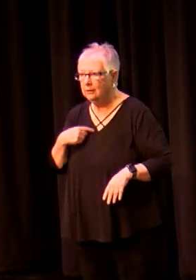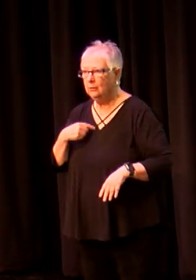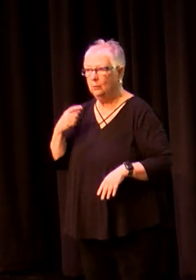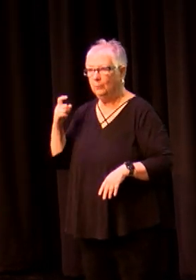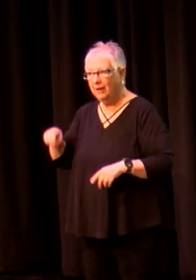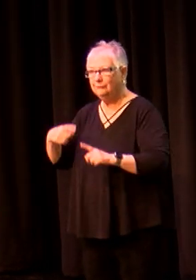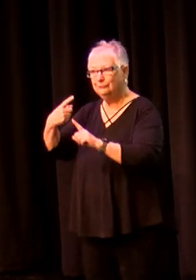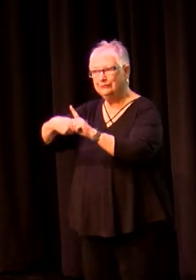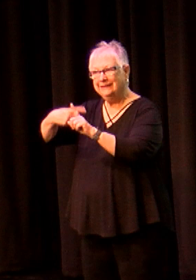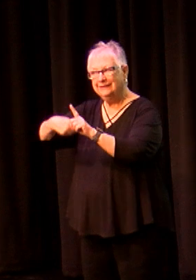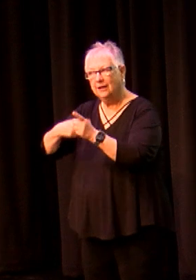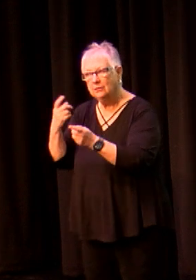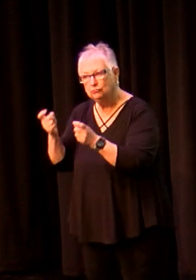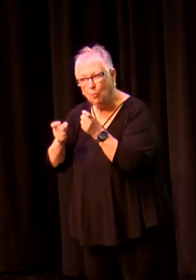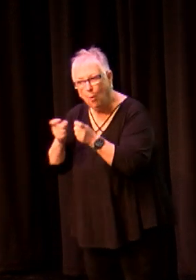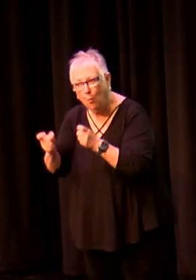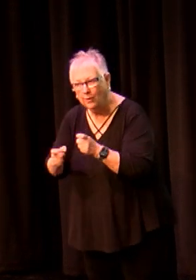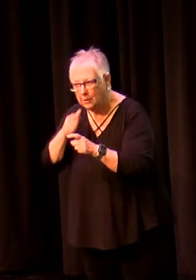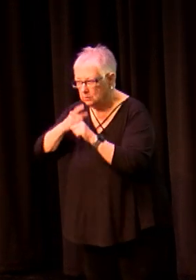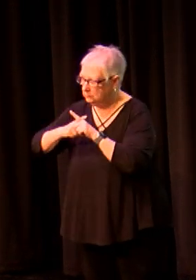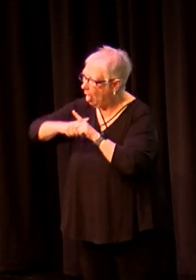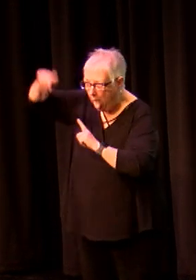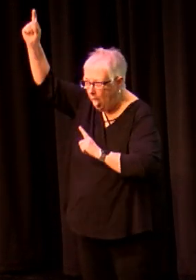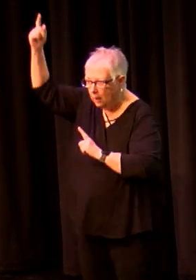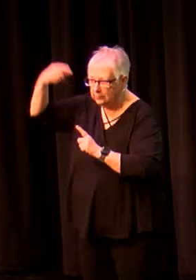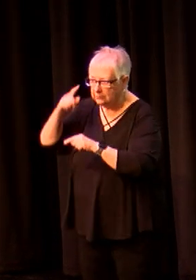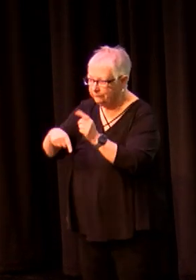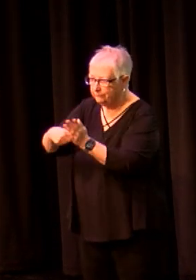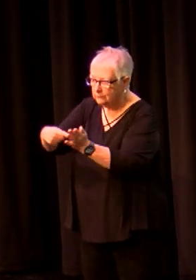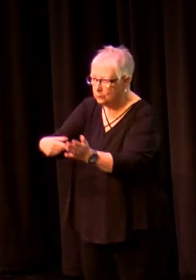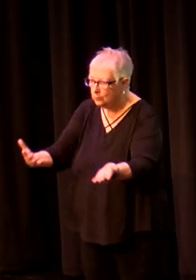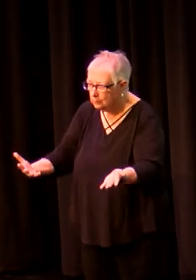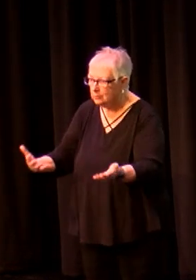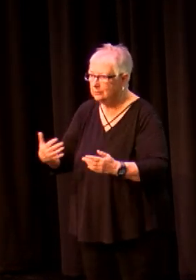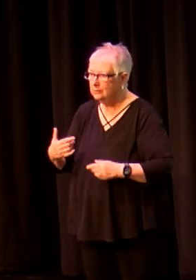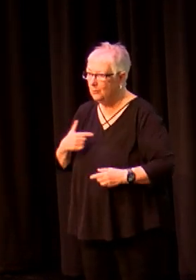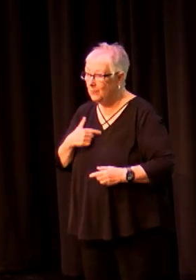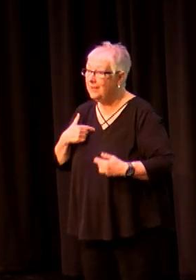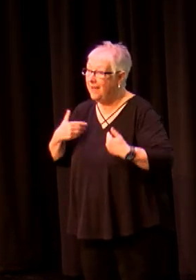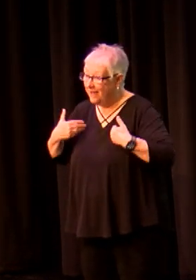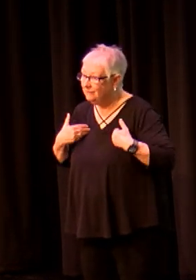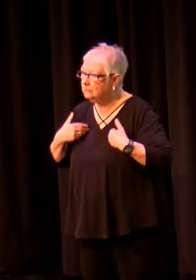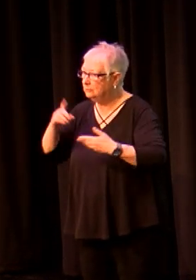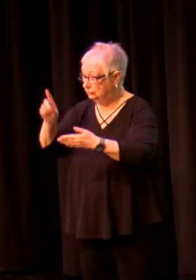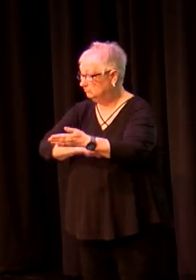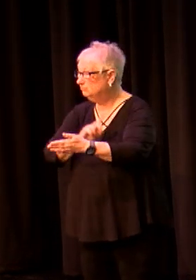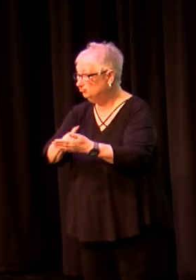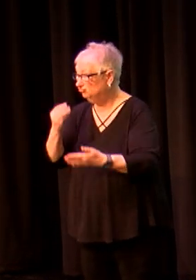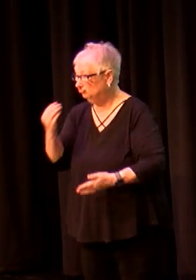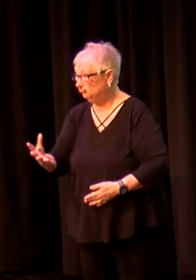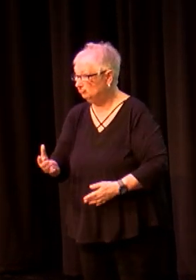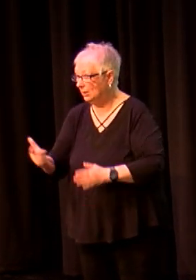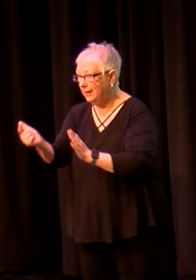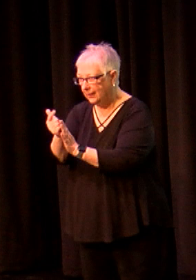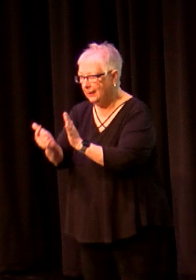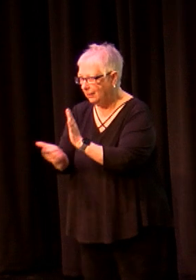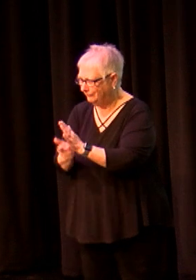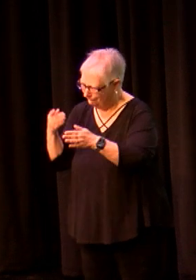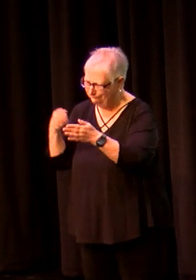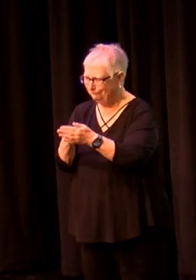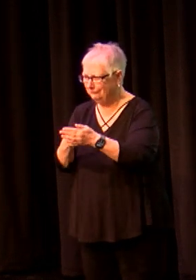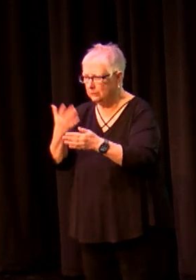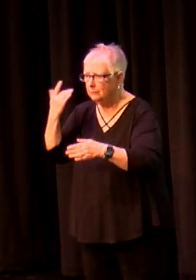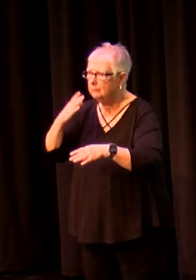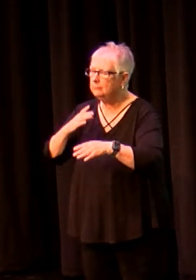levels of discrimination that skirt just under the legal limit. So the rent hikes are so high, so people are getting priced out of